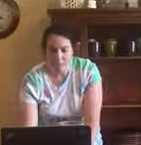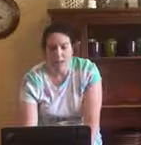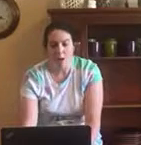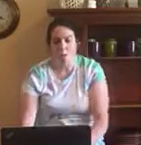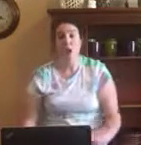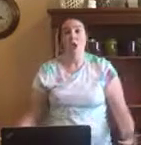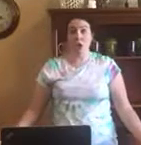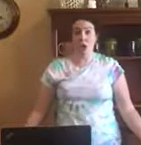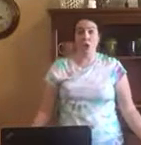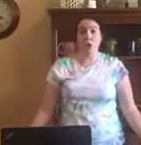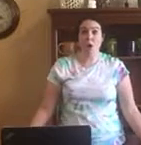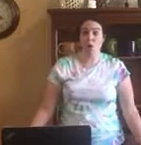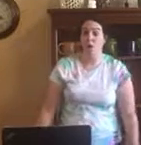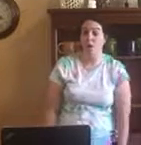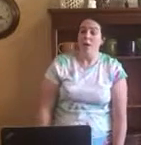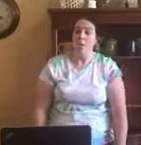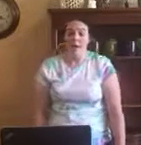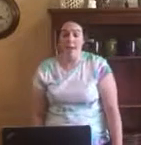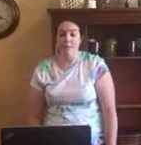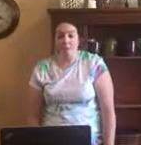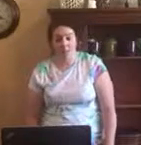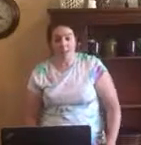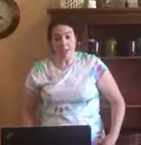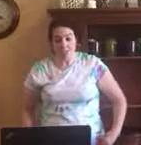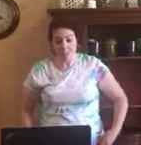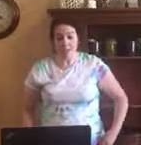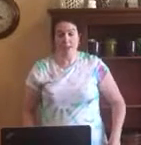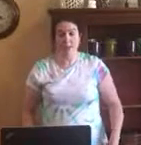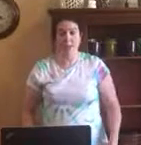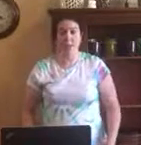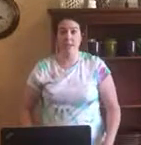yeah. I wanna go wherever he will lead,